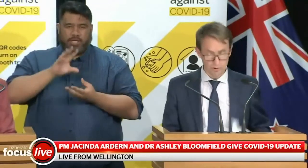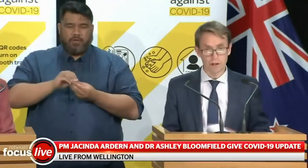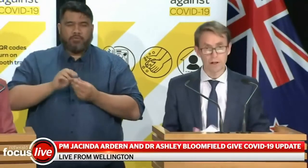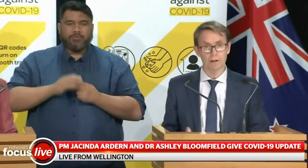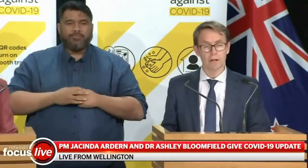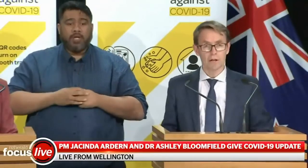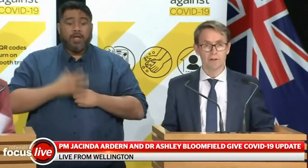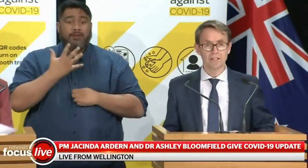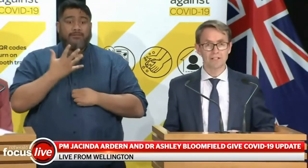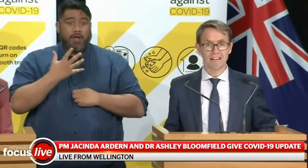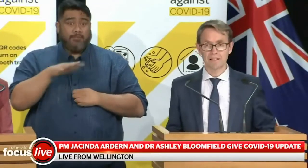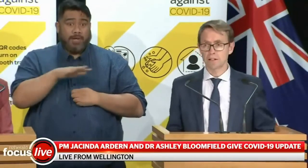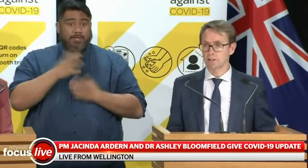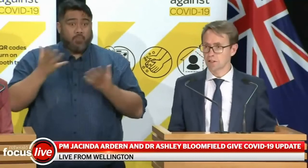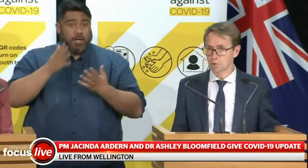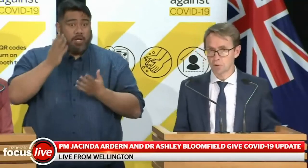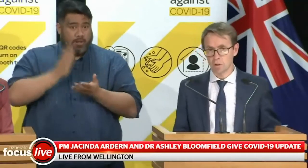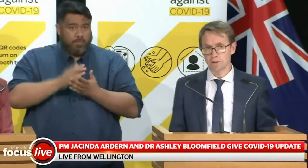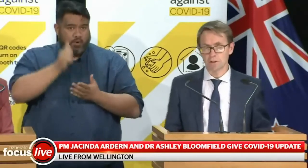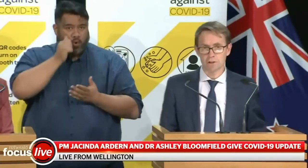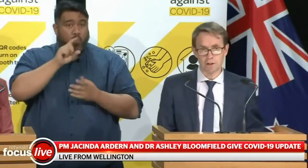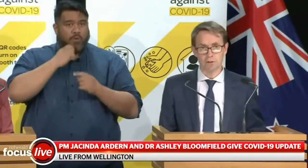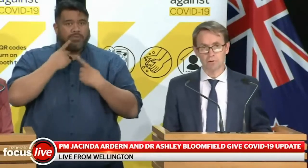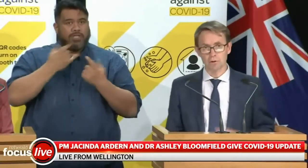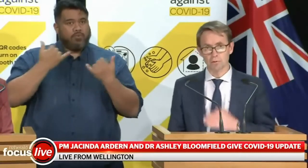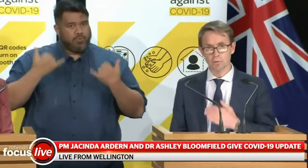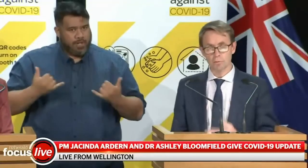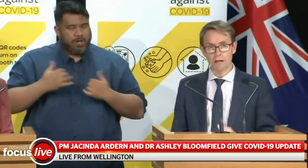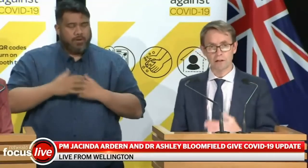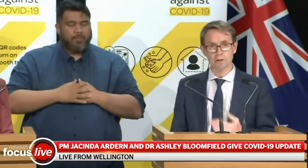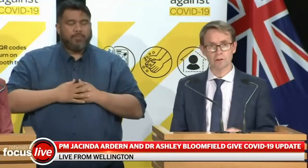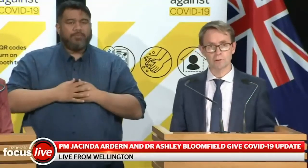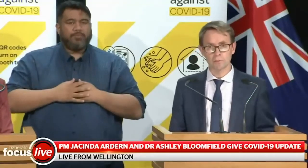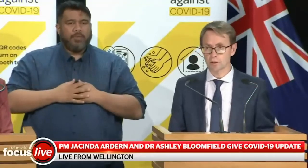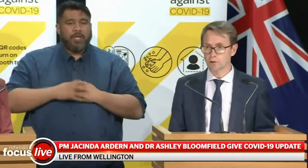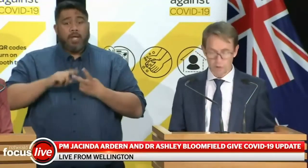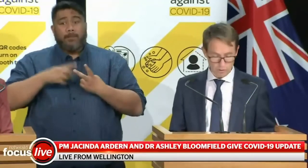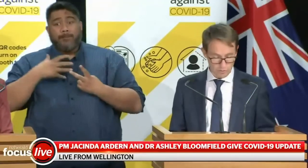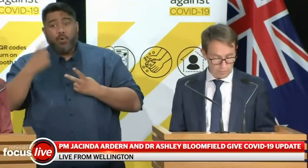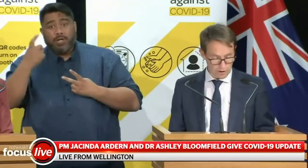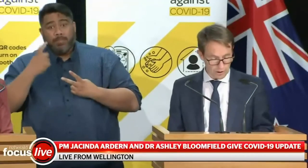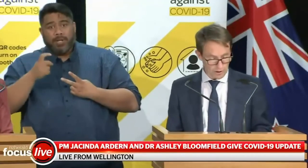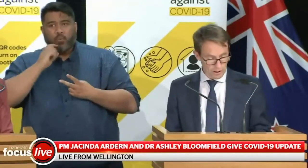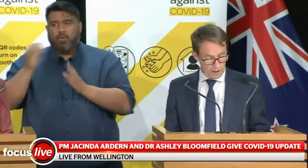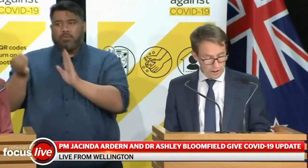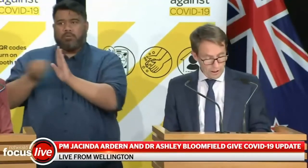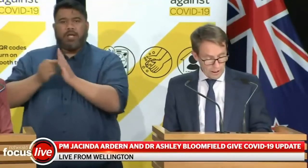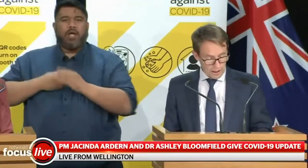I'll just run through now. These and any subsequent ones that are confirmed will be added to the Ministry of Health's website.